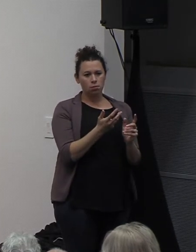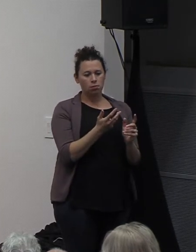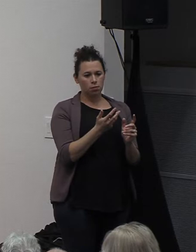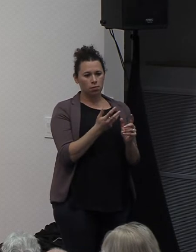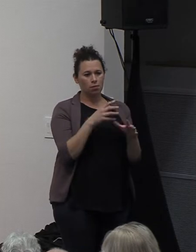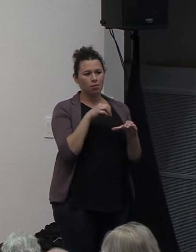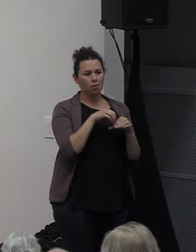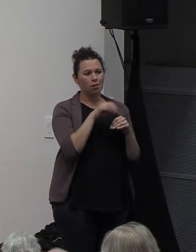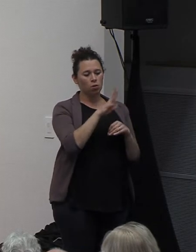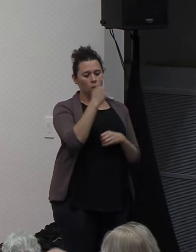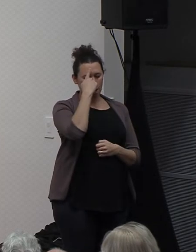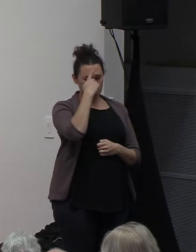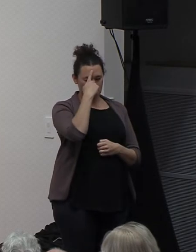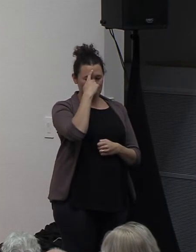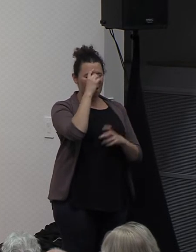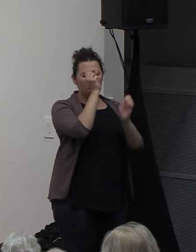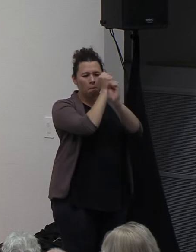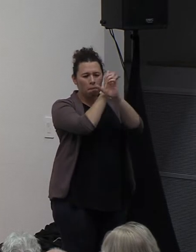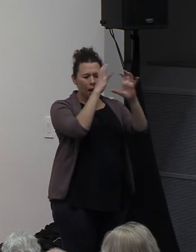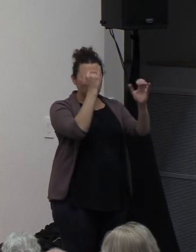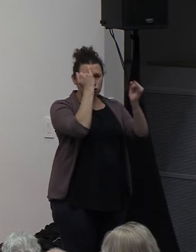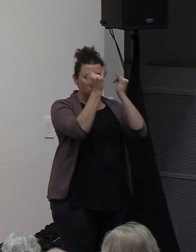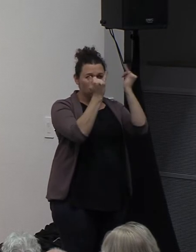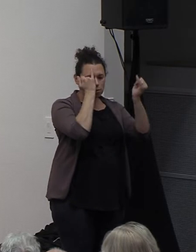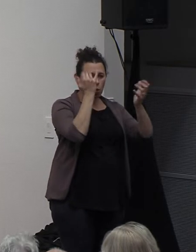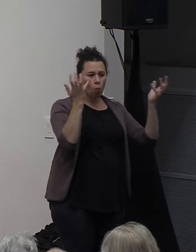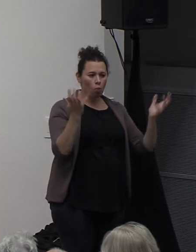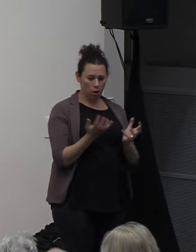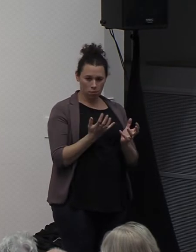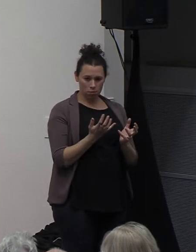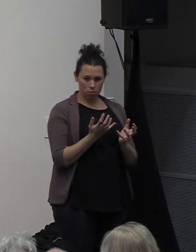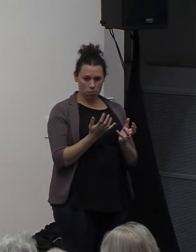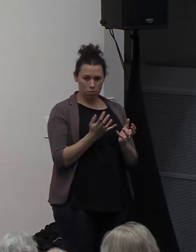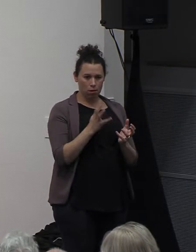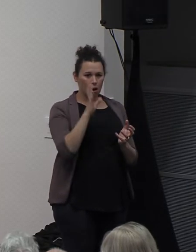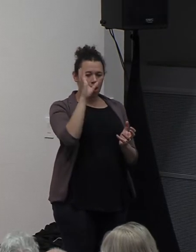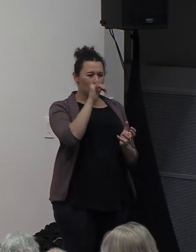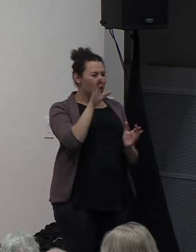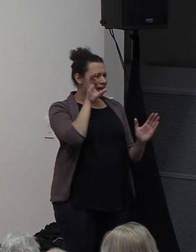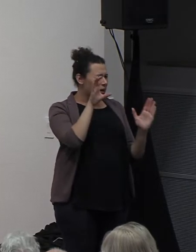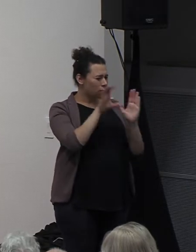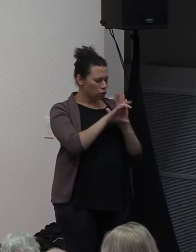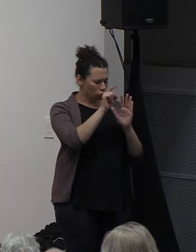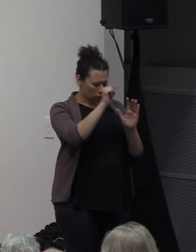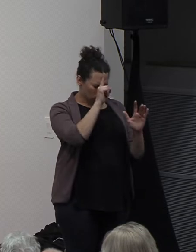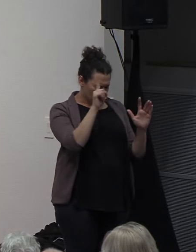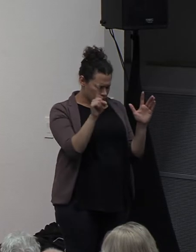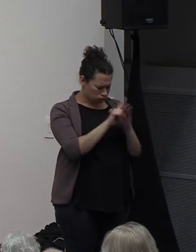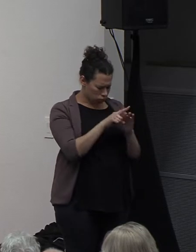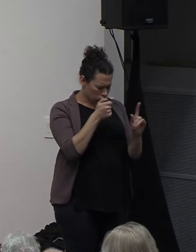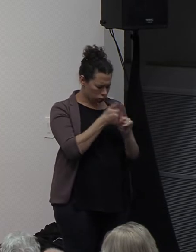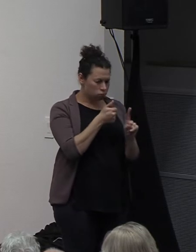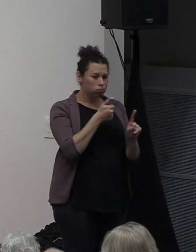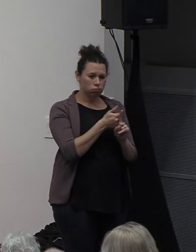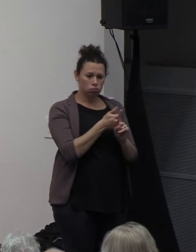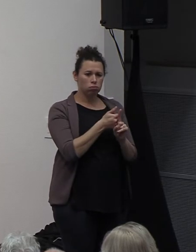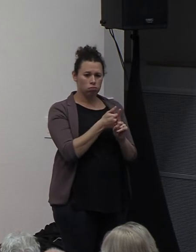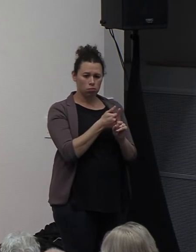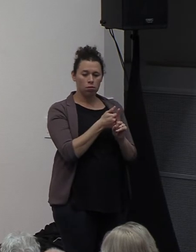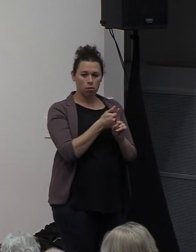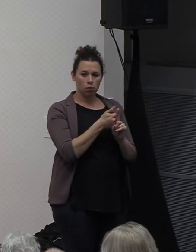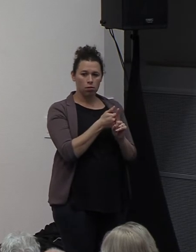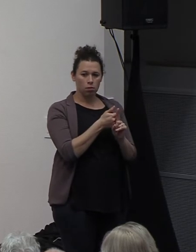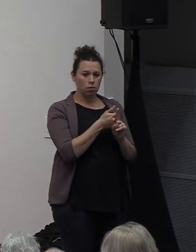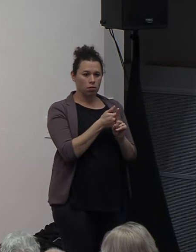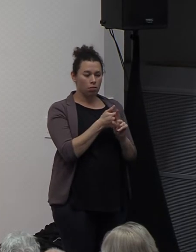in our minds. These are images that we are encouraged to produce through our own acts of imaginative